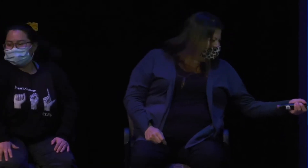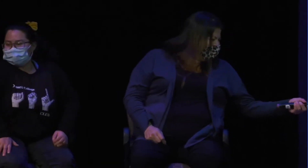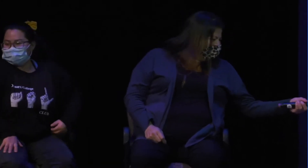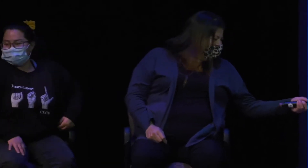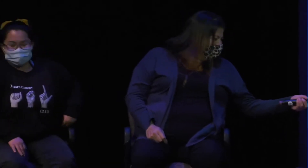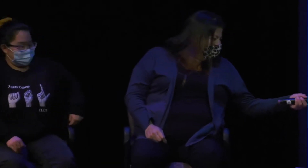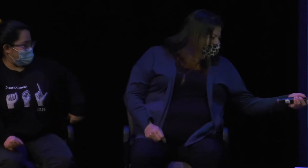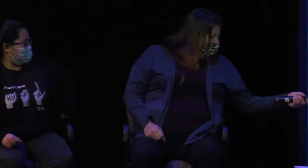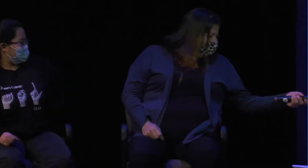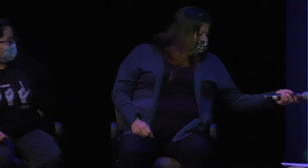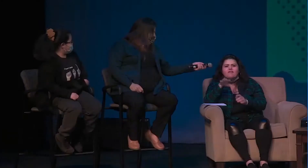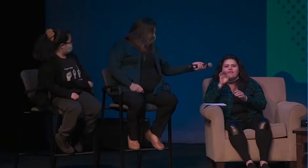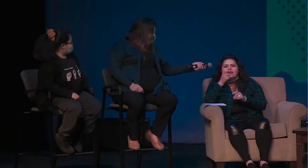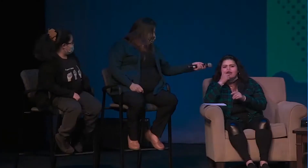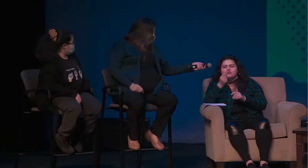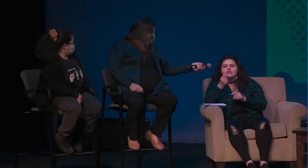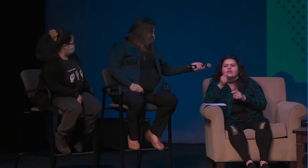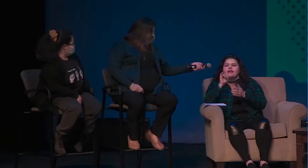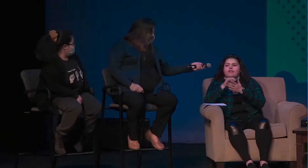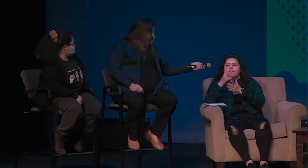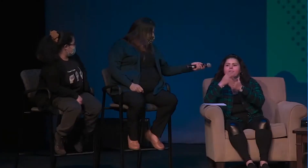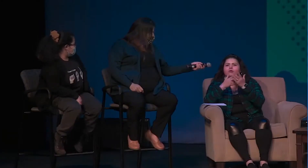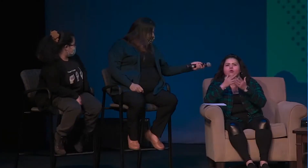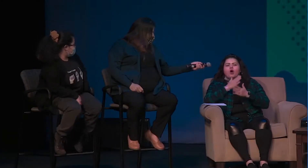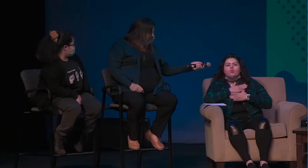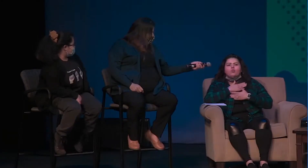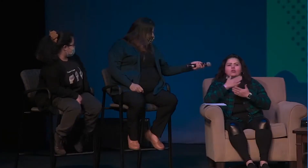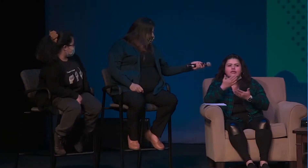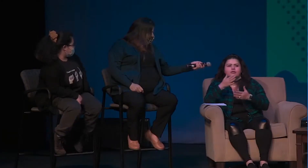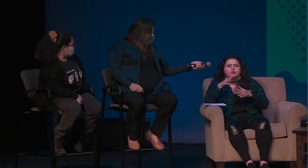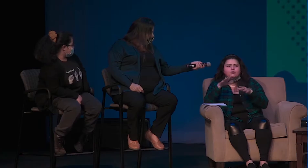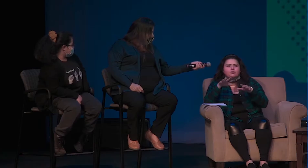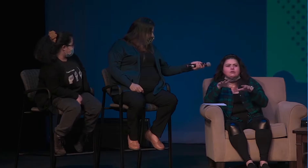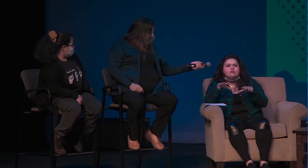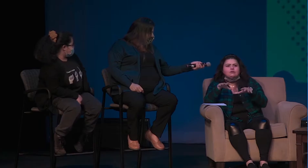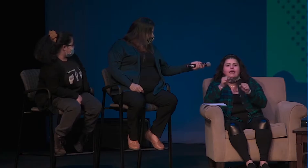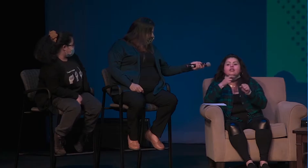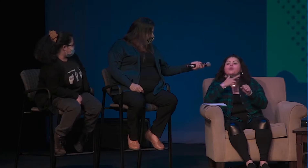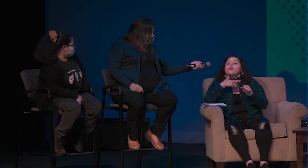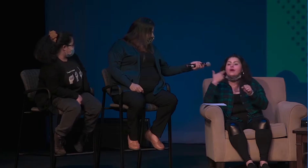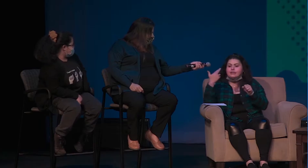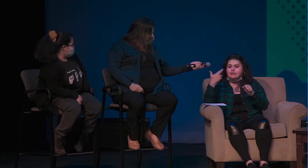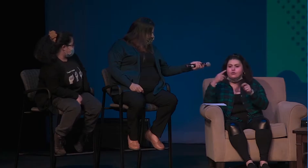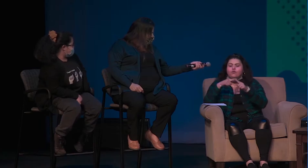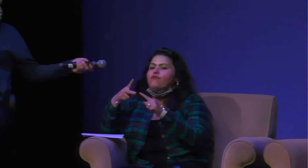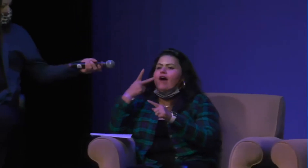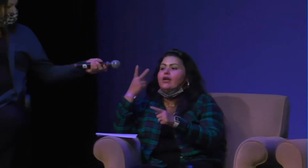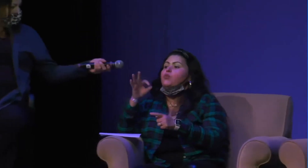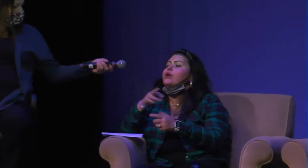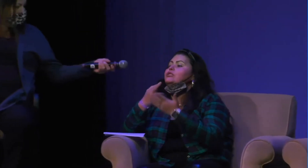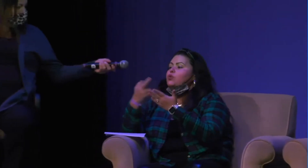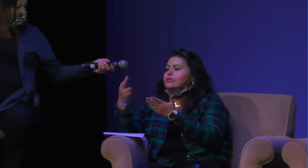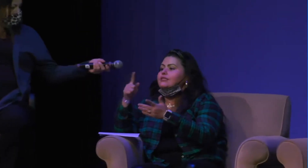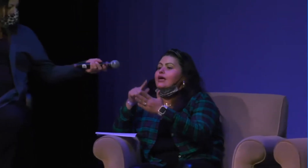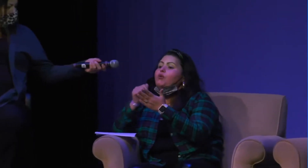and Ruben, what I find interesting that they both are willing to take the risk to find resources that will